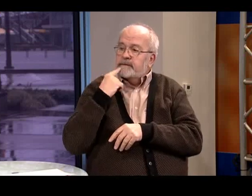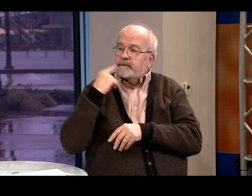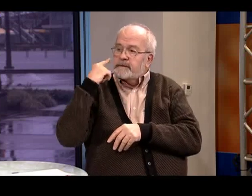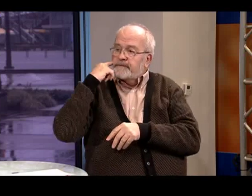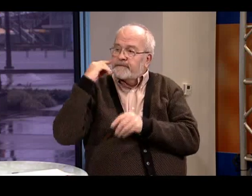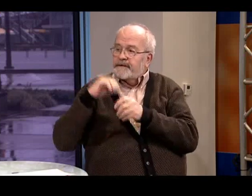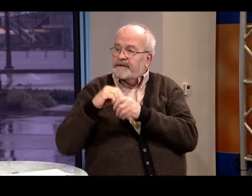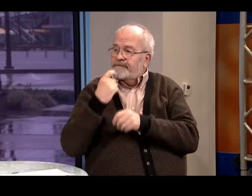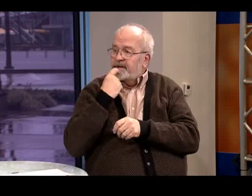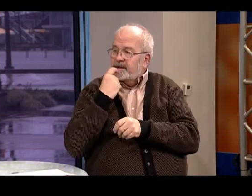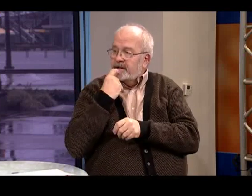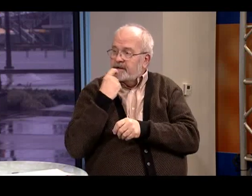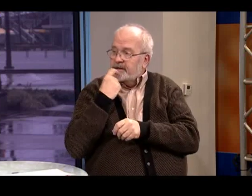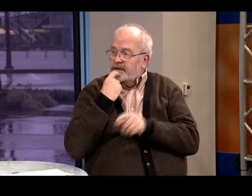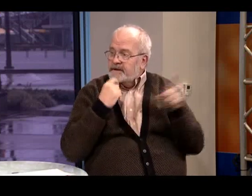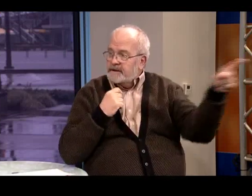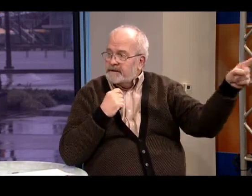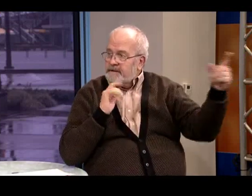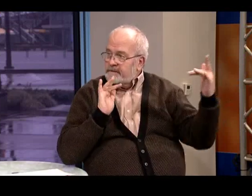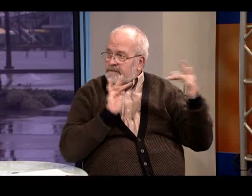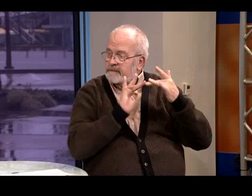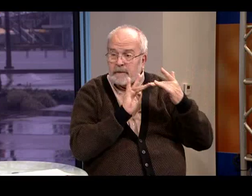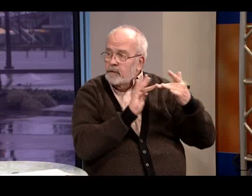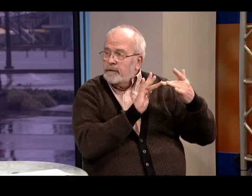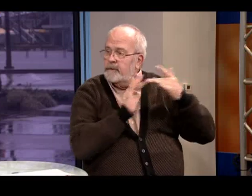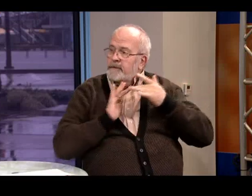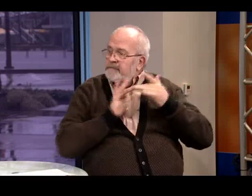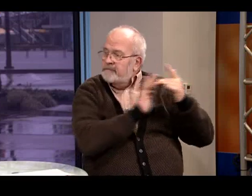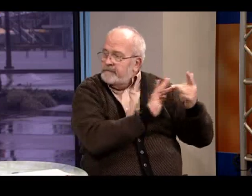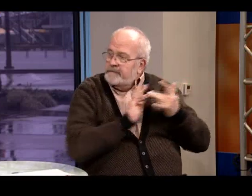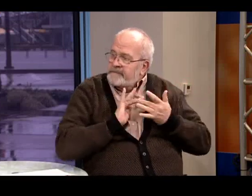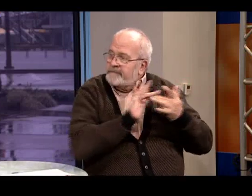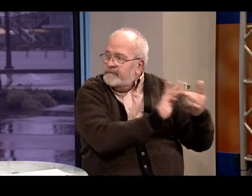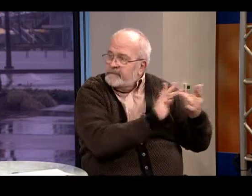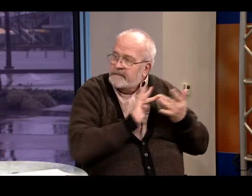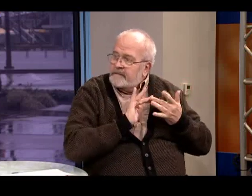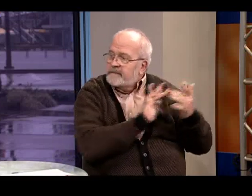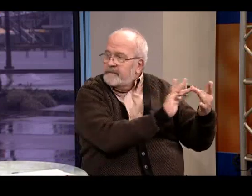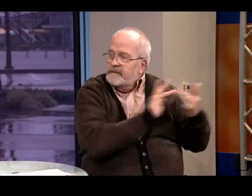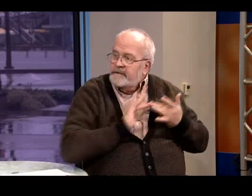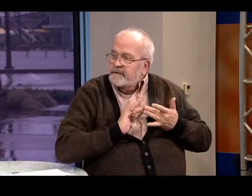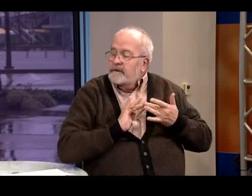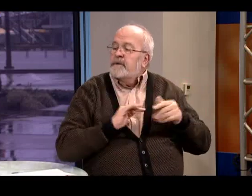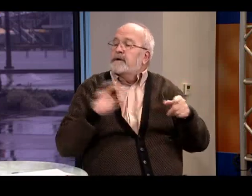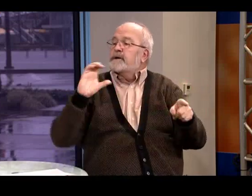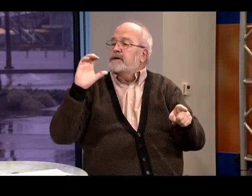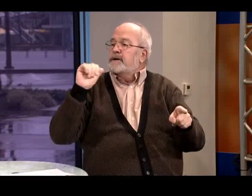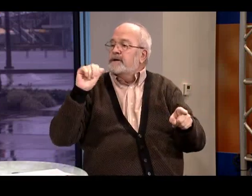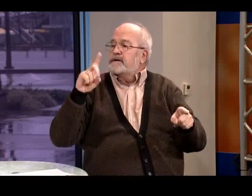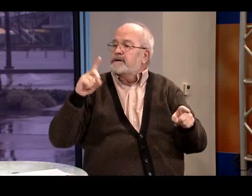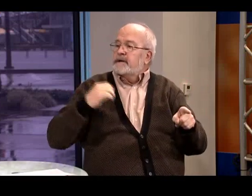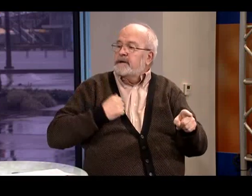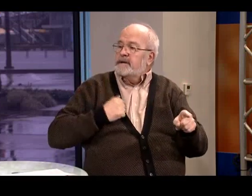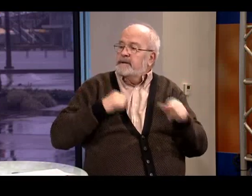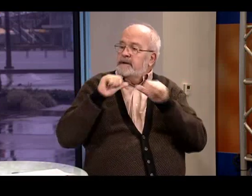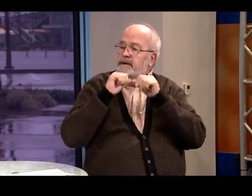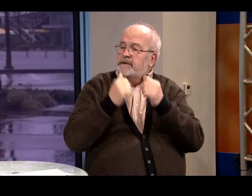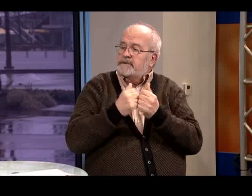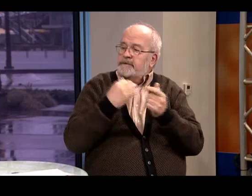Deaf, and they're headquartered in Finland. So we had been in correspondence with them through this whole process. We had been